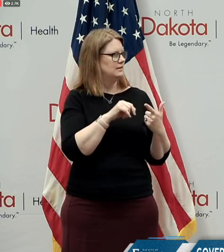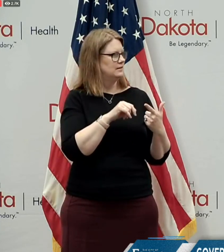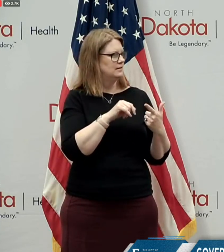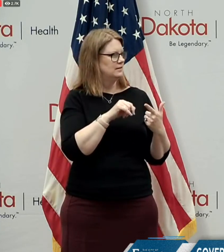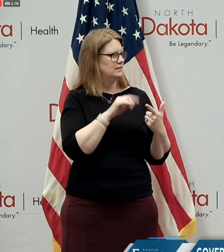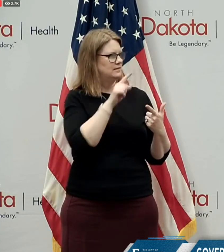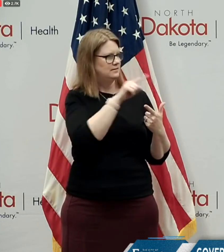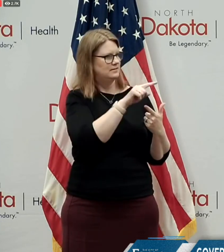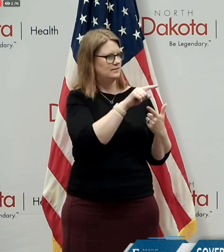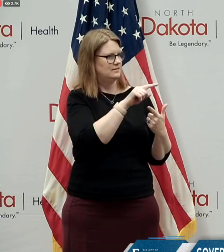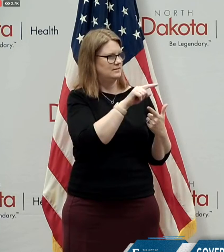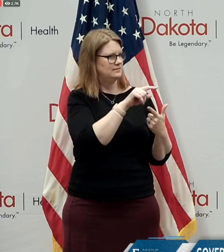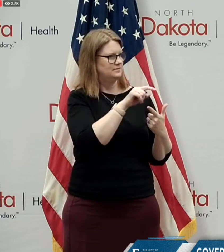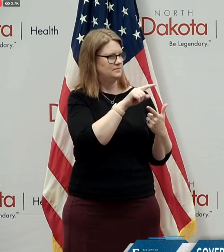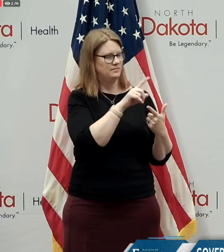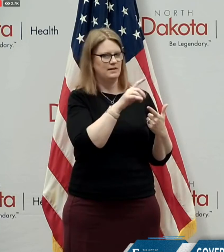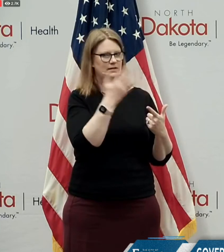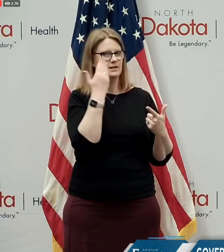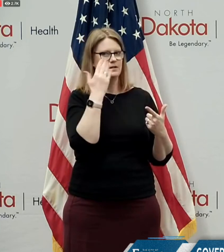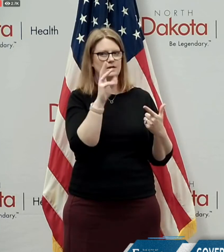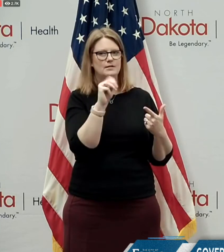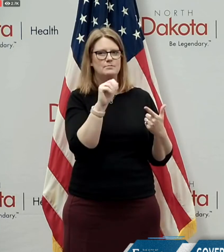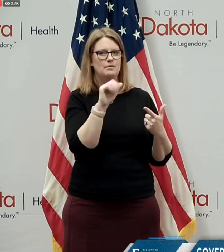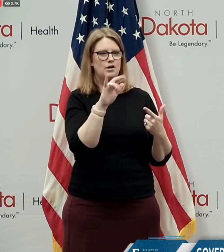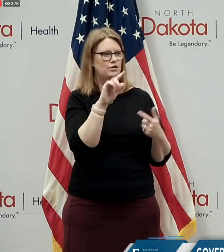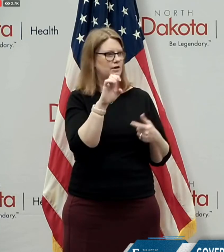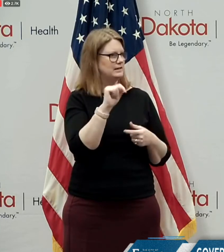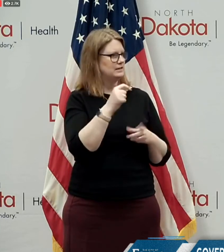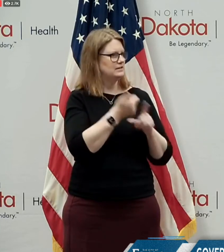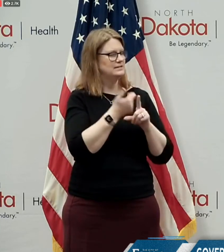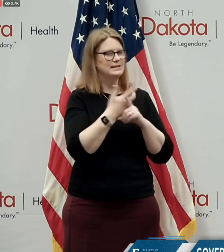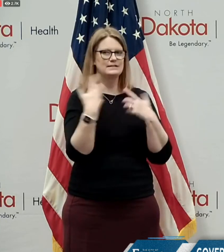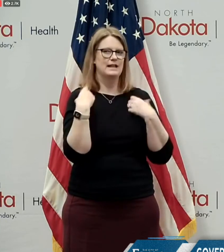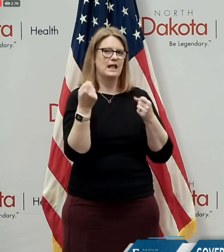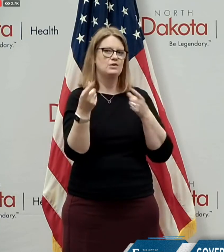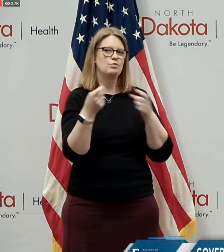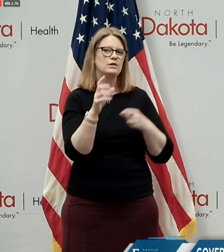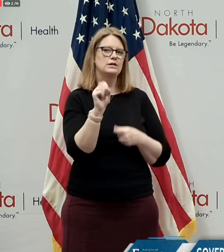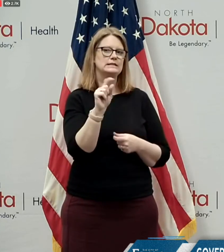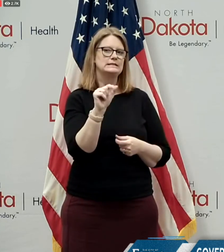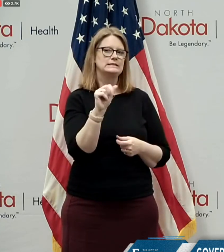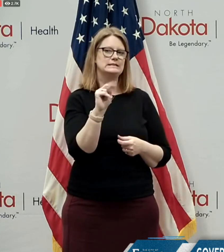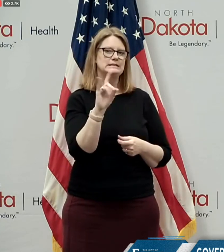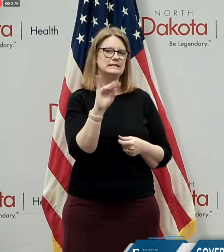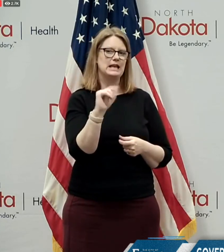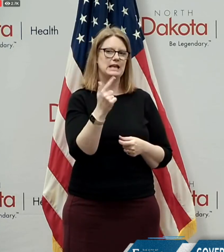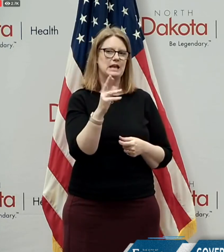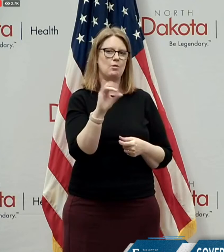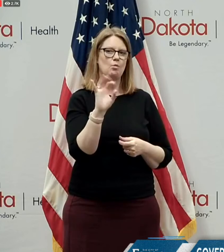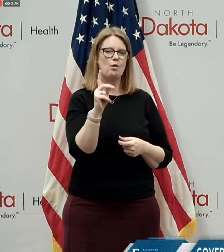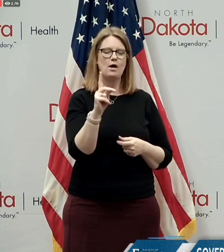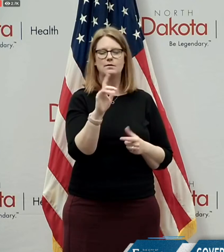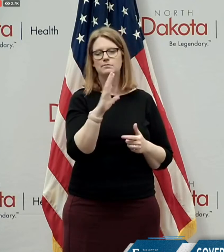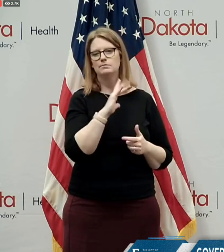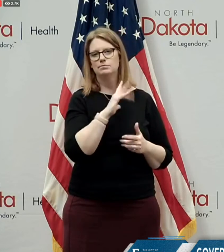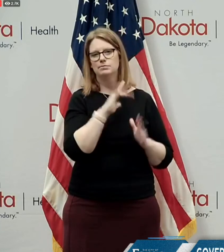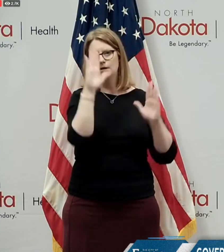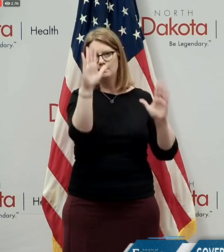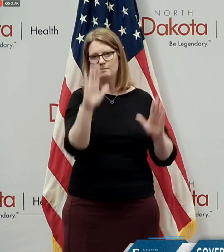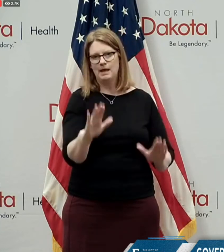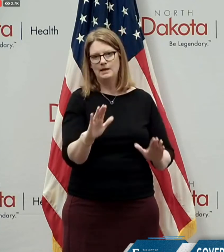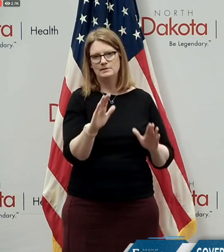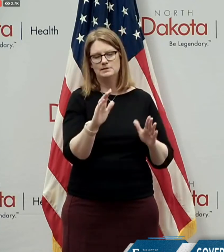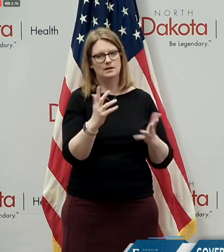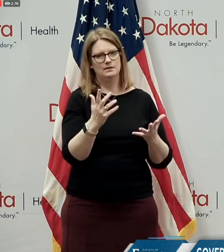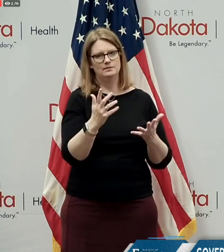but if you know Margaret, she's the health director down at Standing Rock, does an amazing job, one of the leaders of the Unified